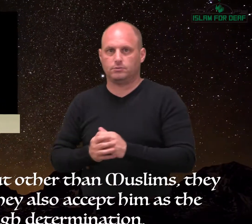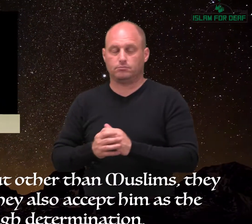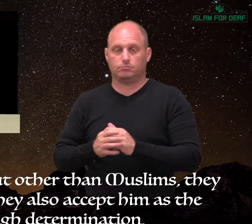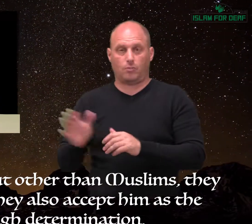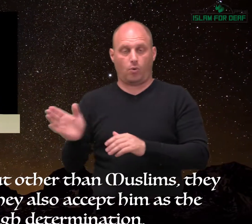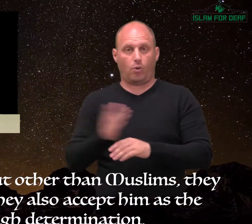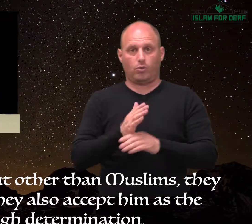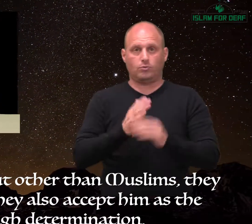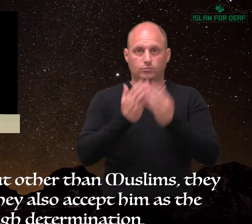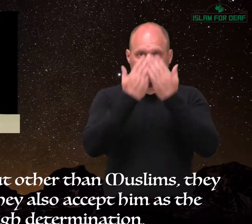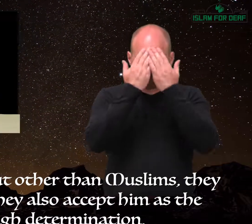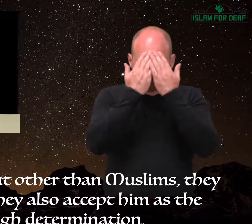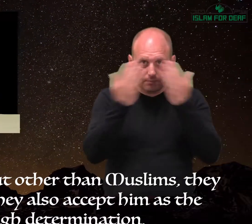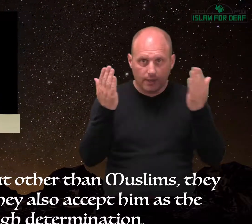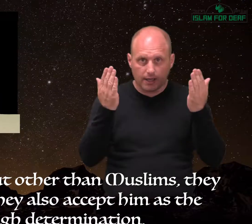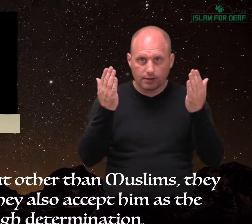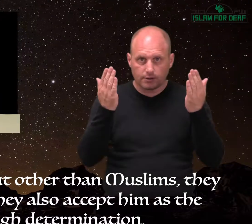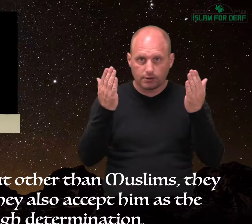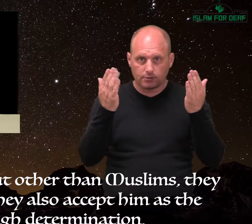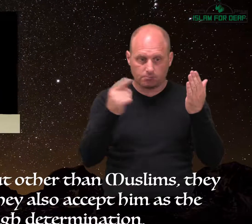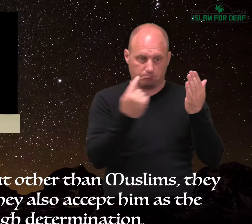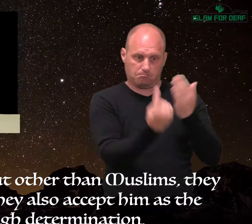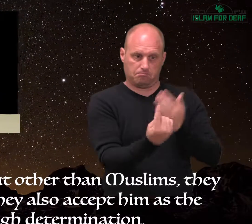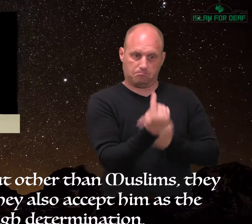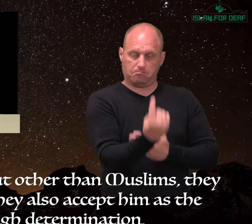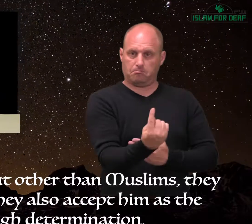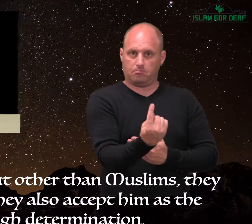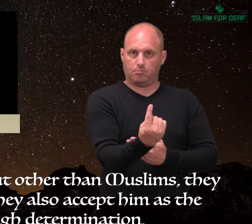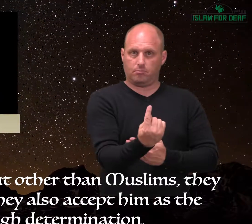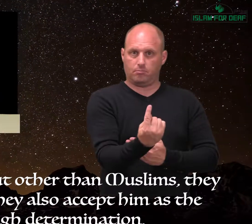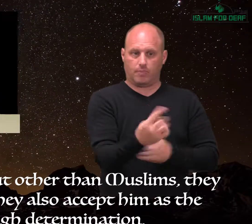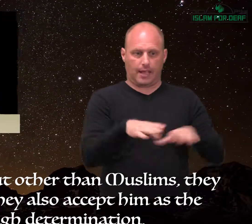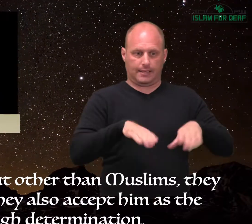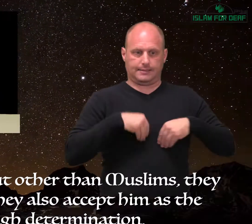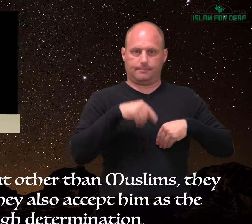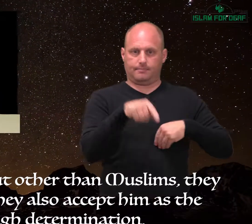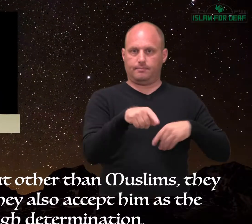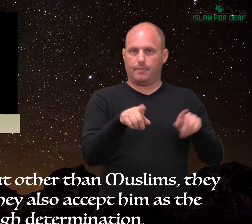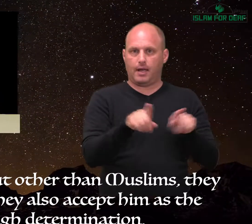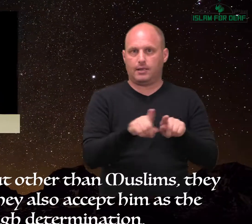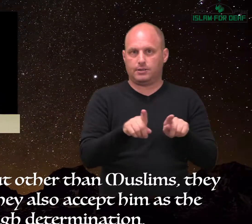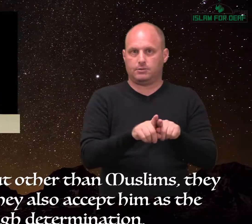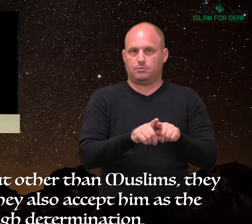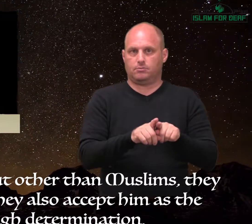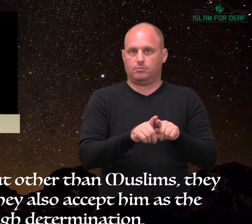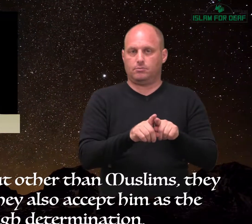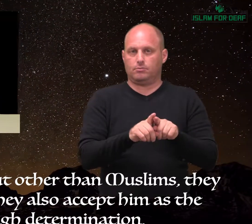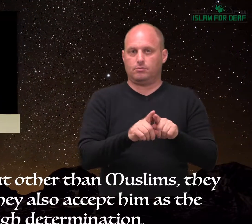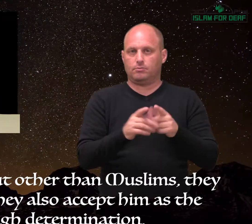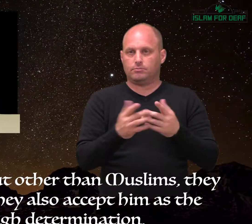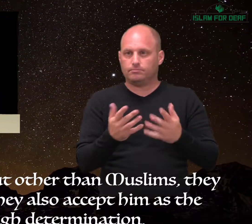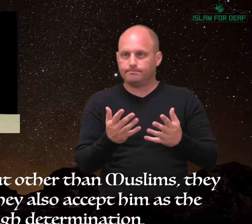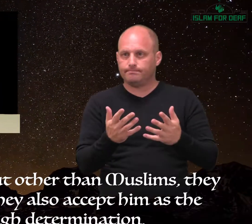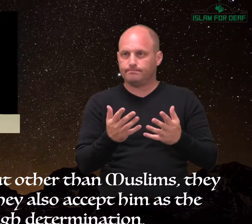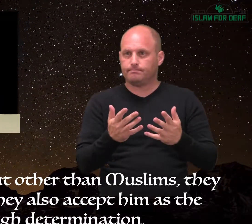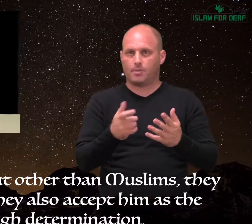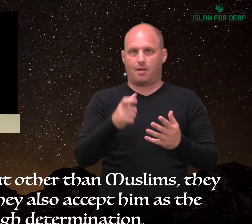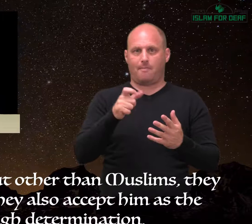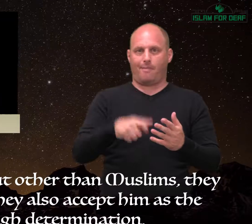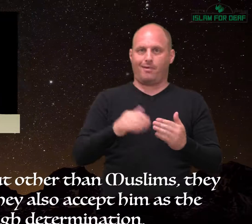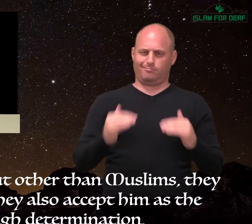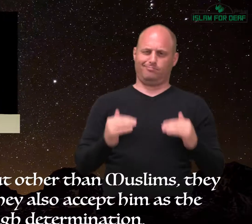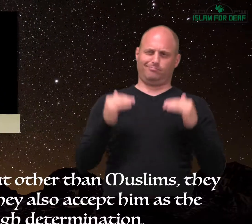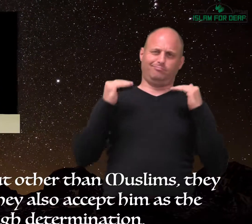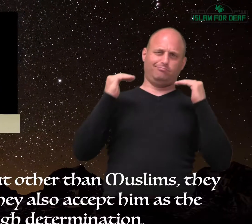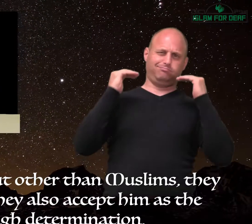him, they also accept him as the person of high